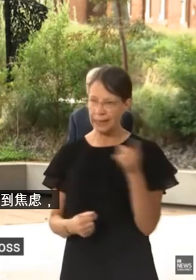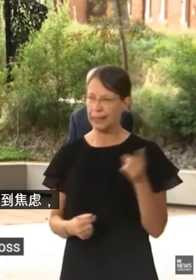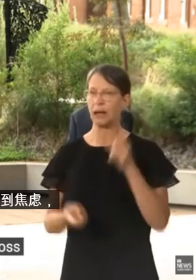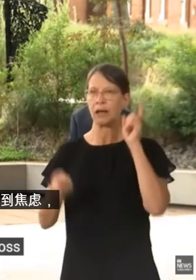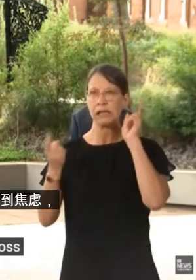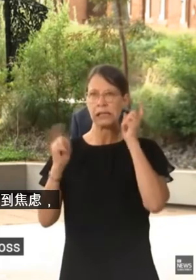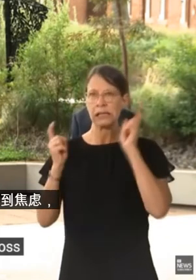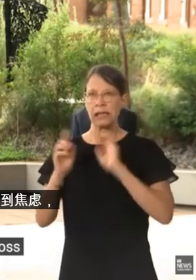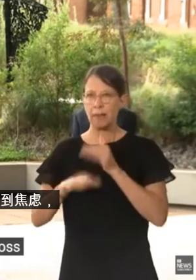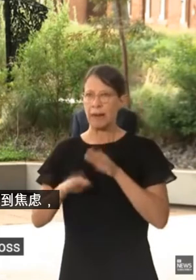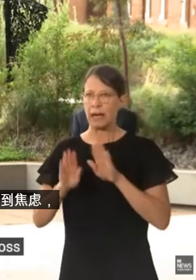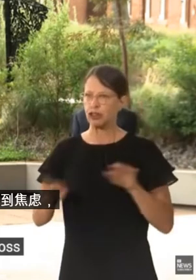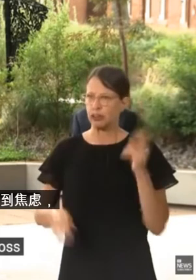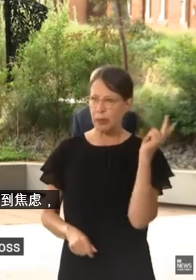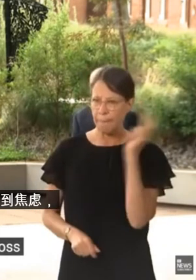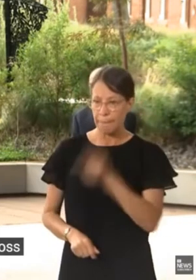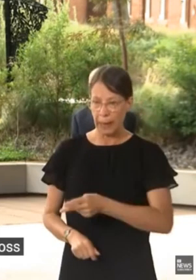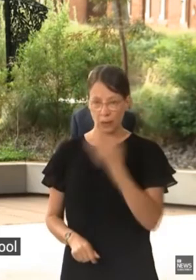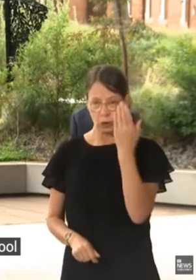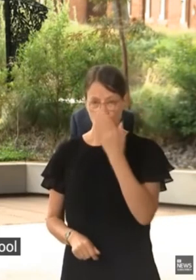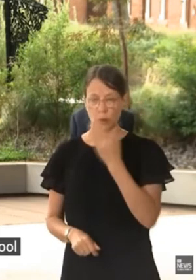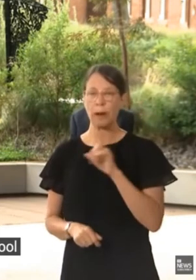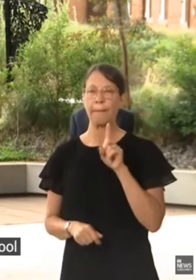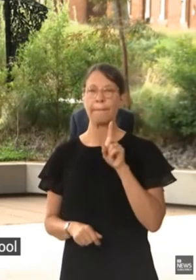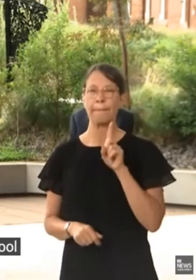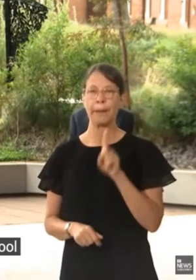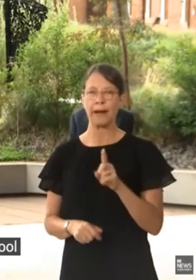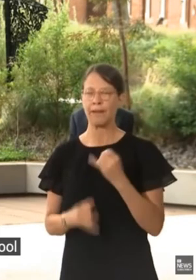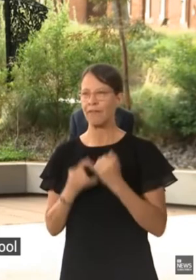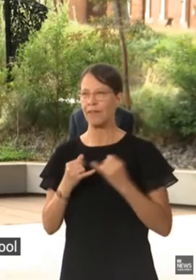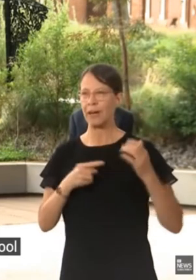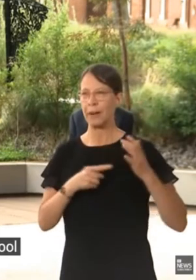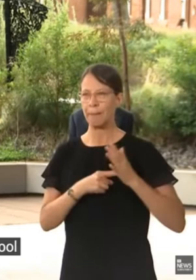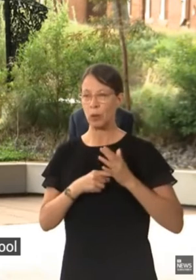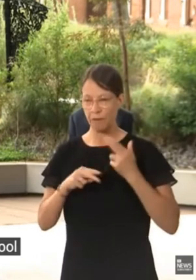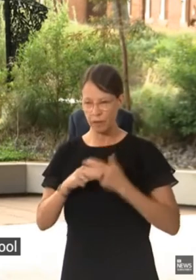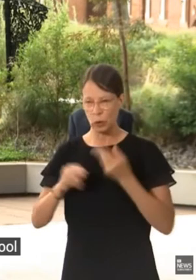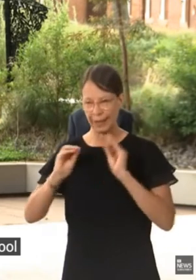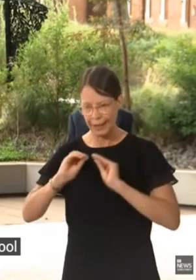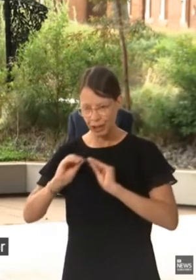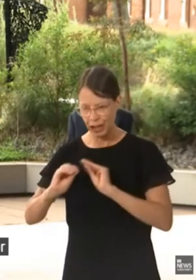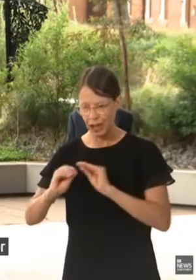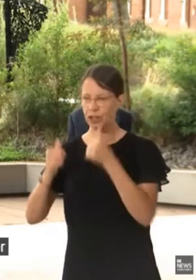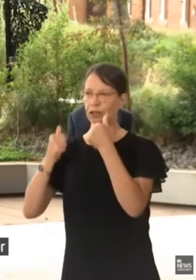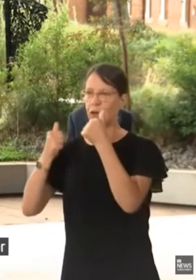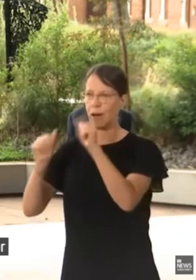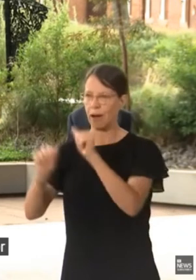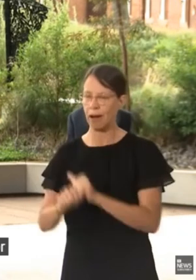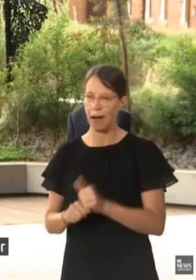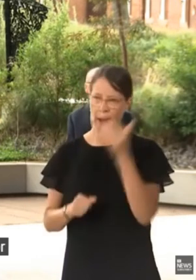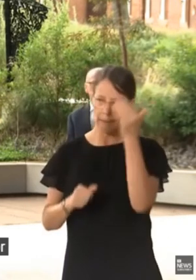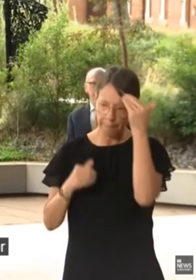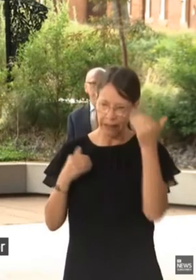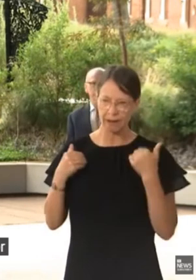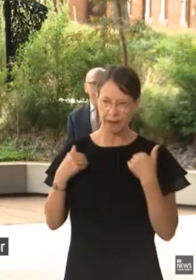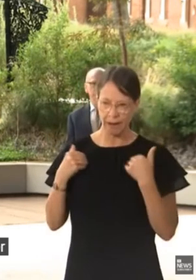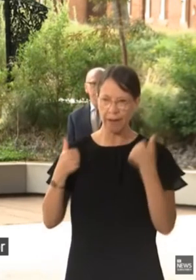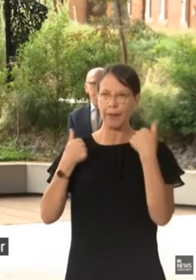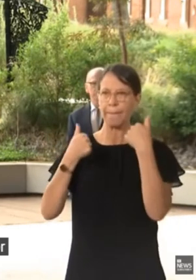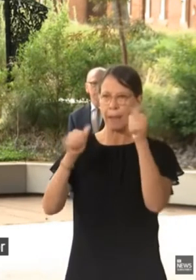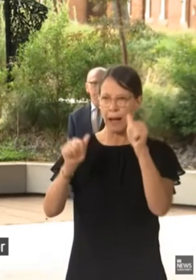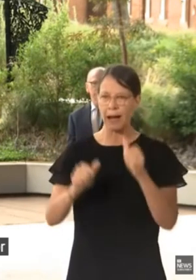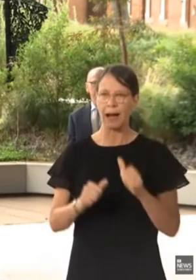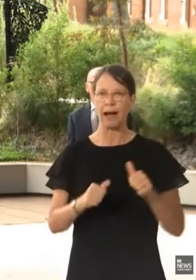to going back to school, but it is incredibly important for educational outcomes, mental health and social outcomes for our